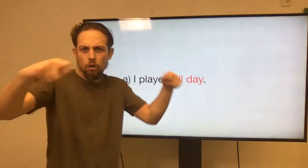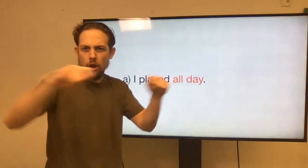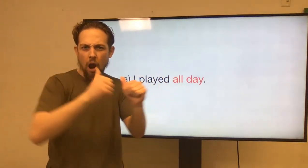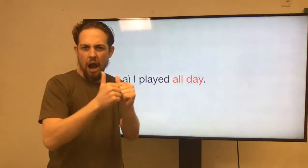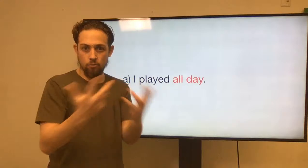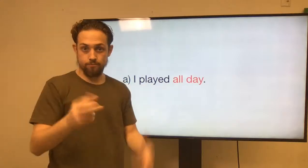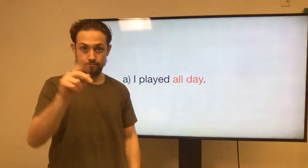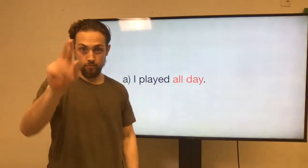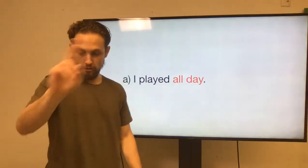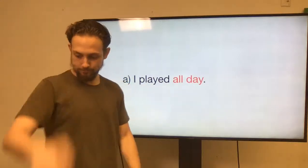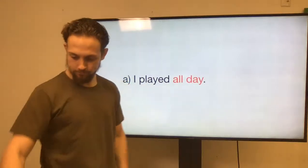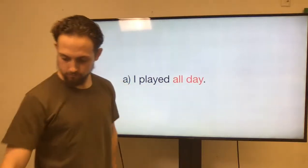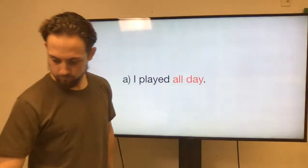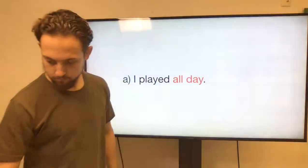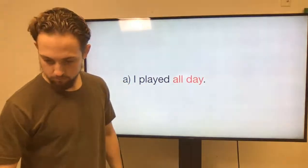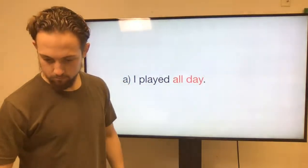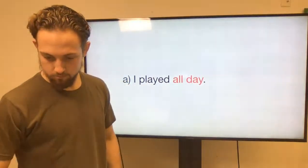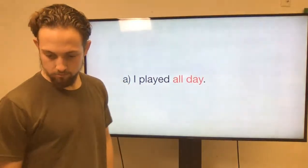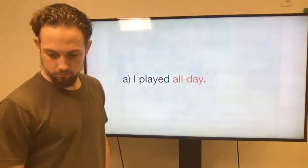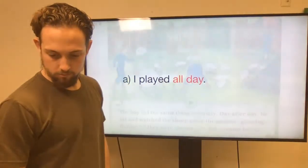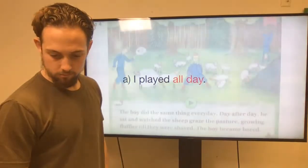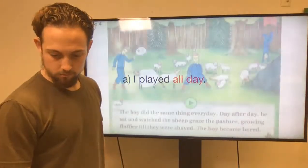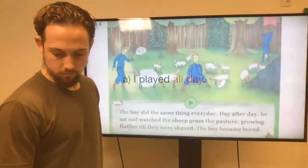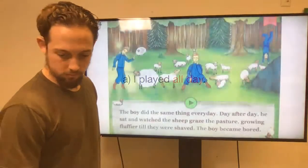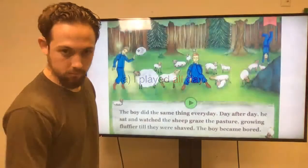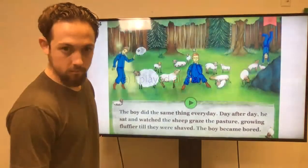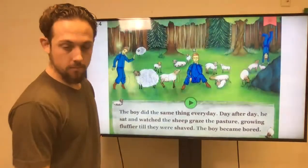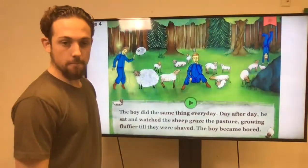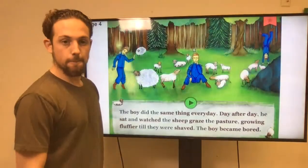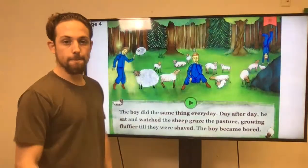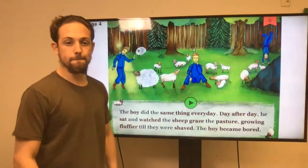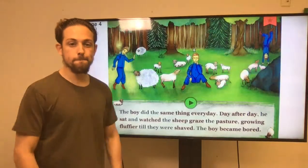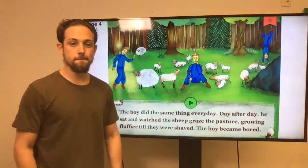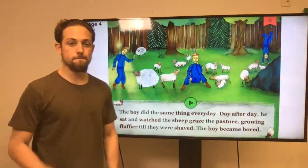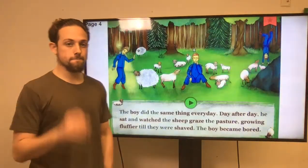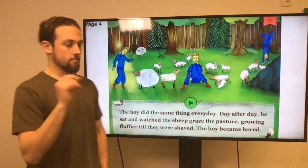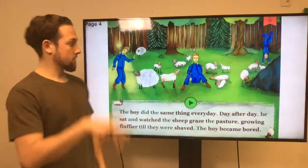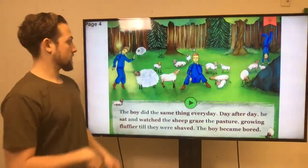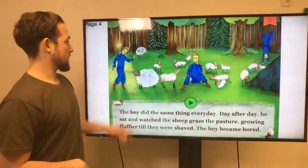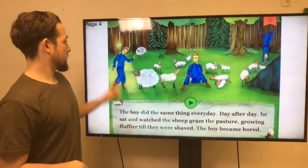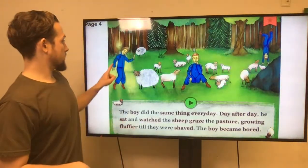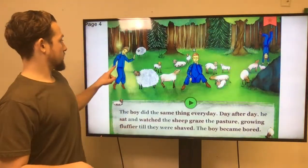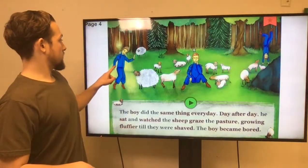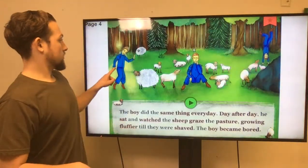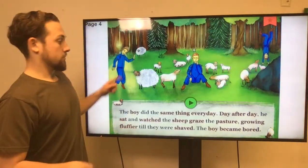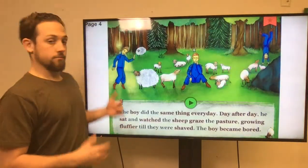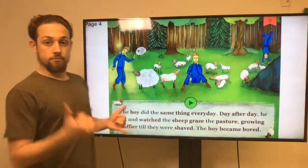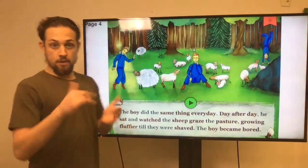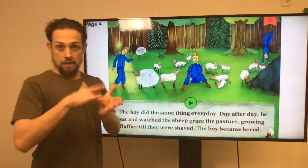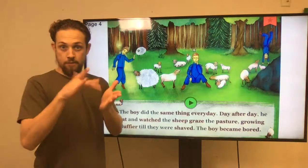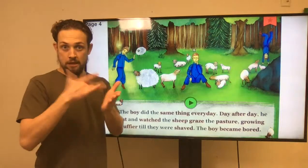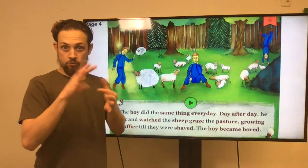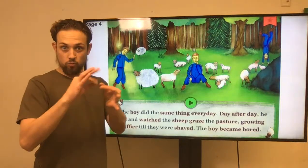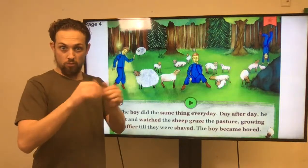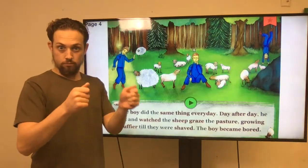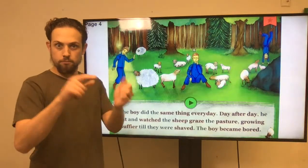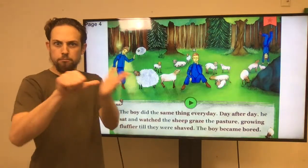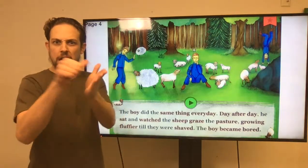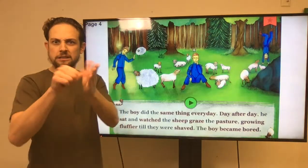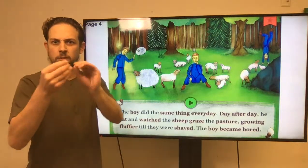and see where we can tell in the story what sentences indicate a short period of time or a long